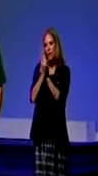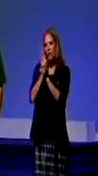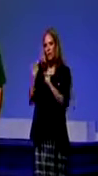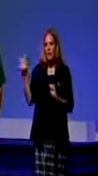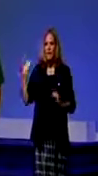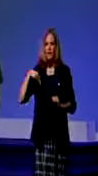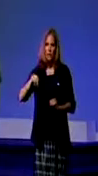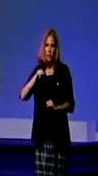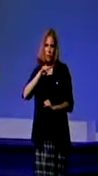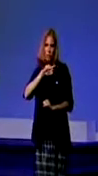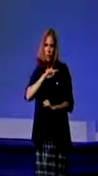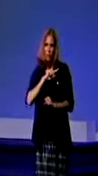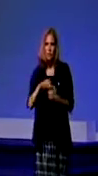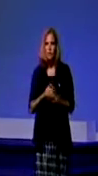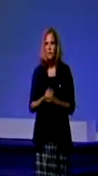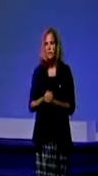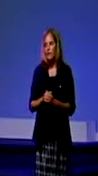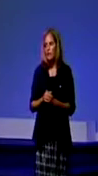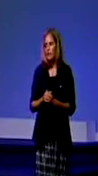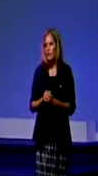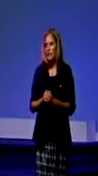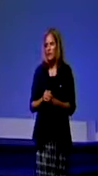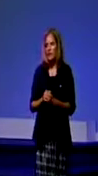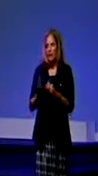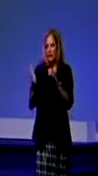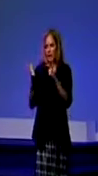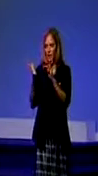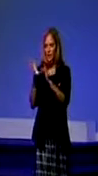to rescue us.